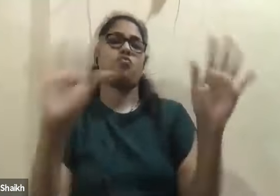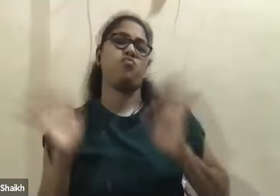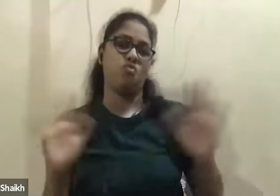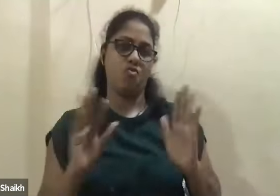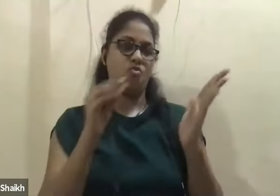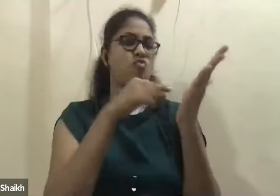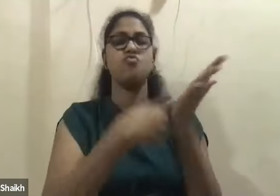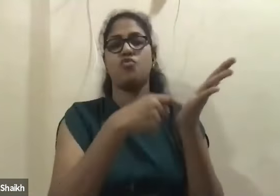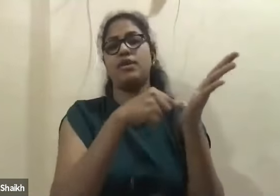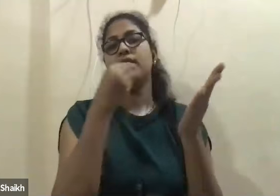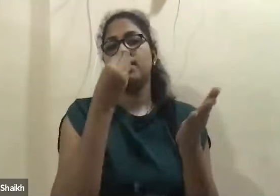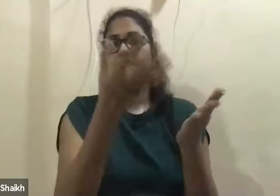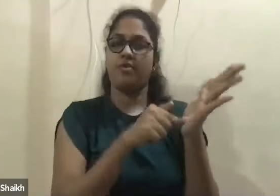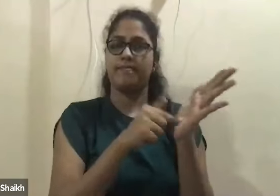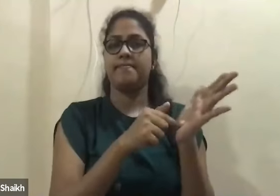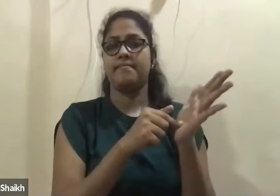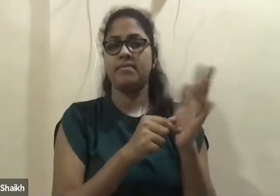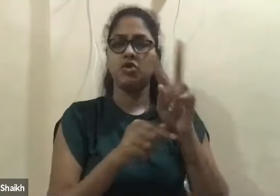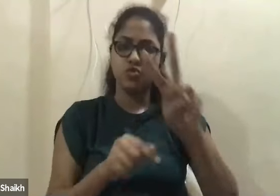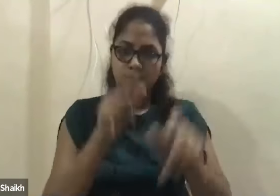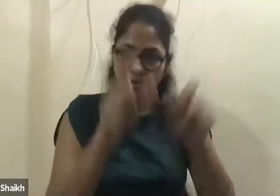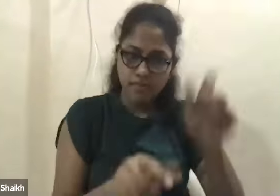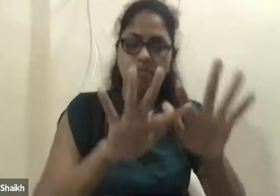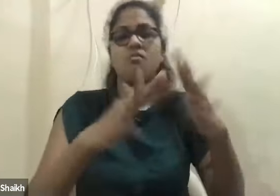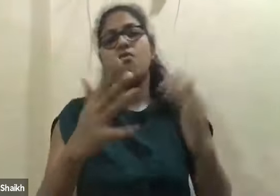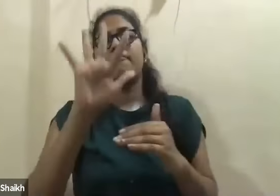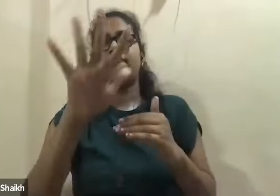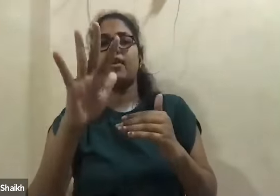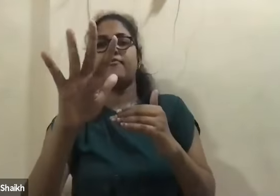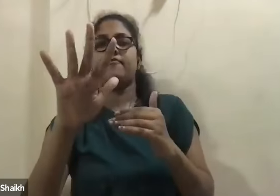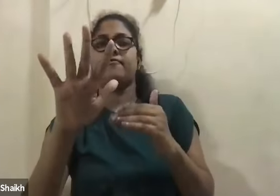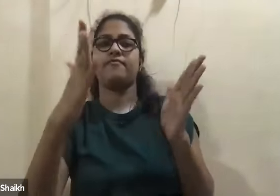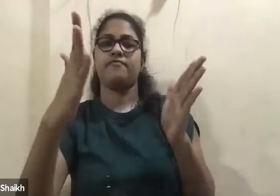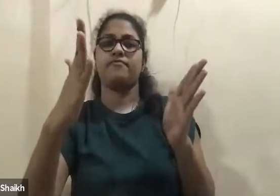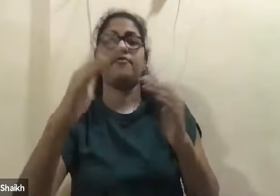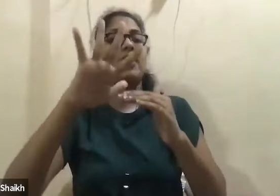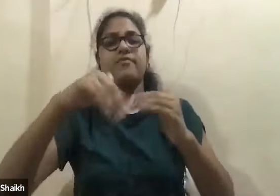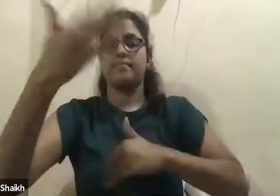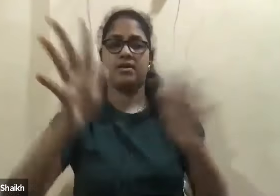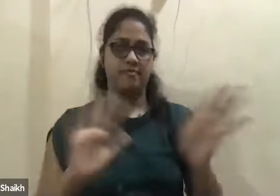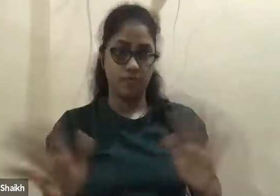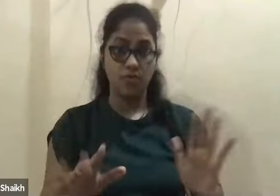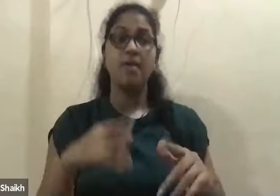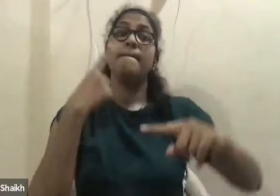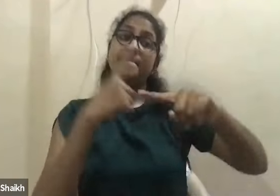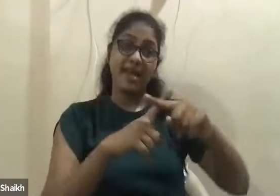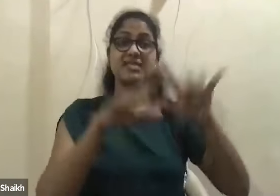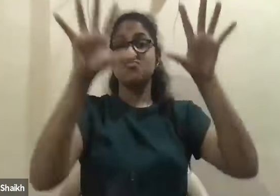Right. Right. And then, of course, there is the Constitution categorically